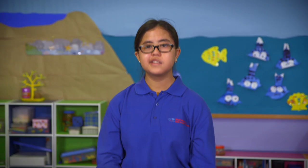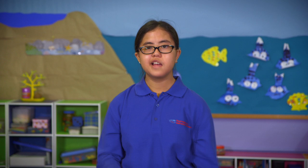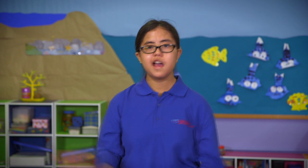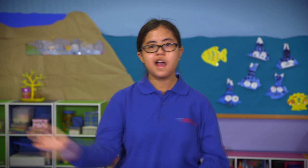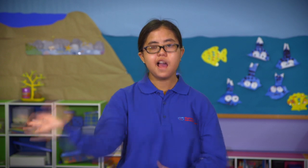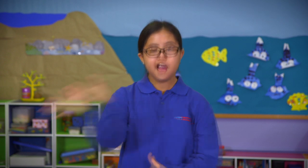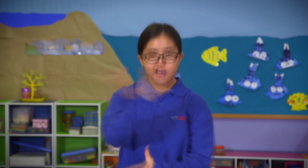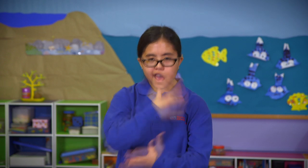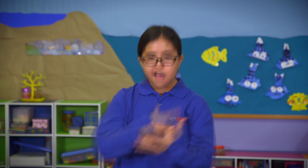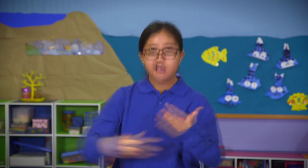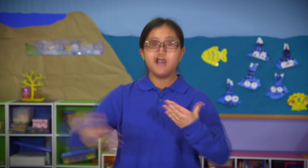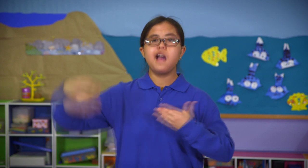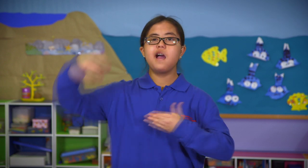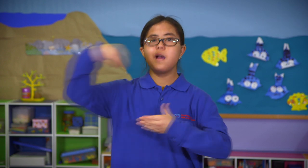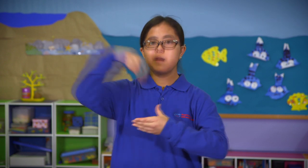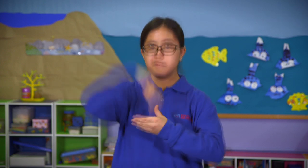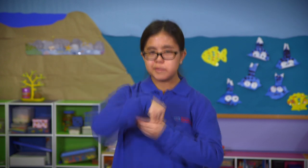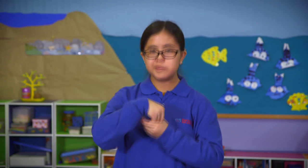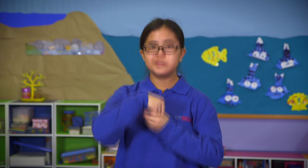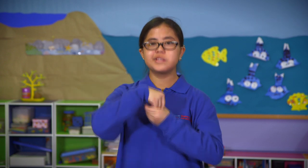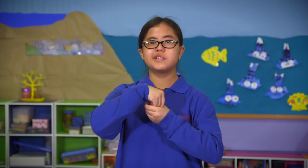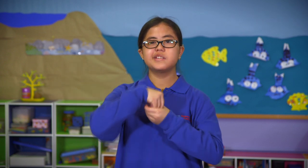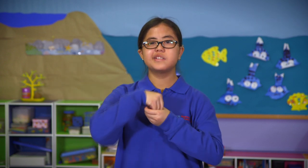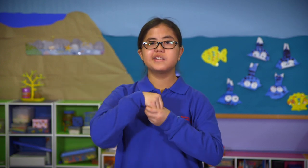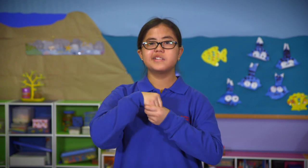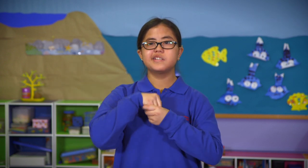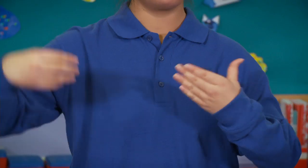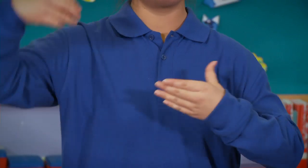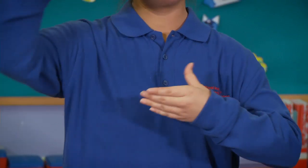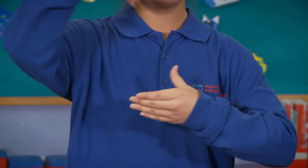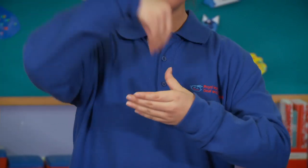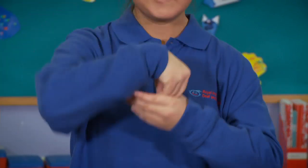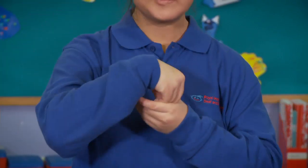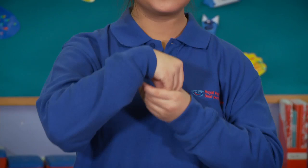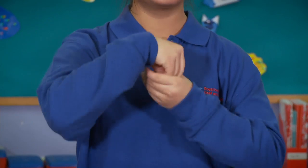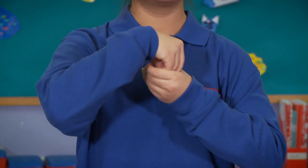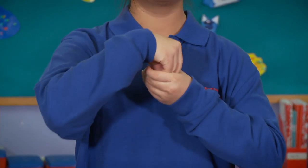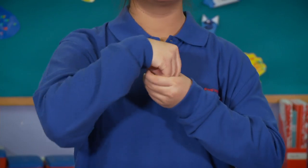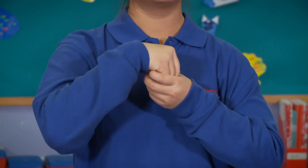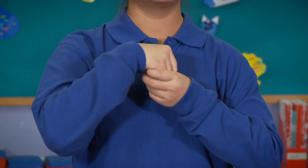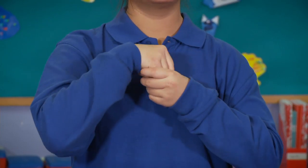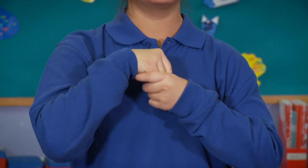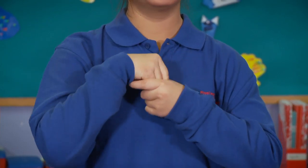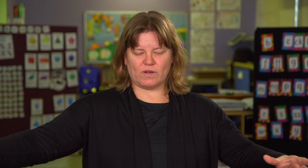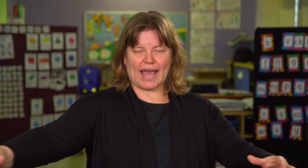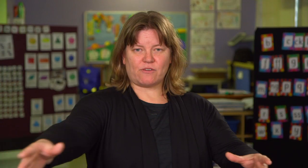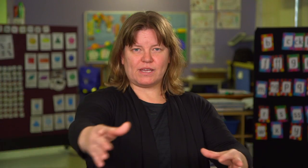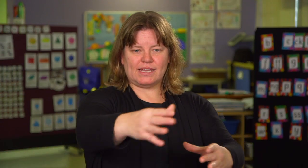So to sing along, they do a movement like gathering and the sign for include. For gathering